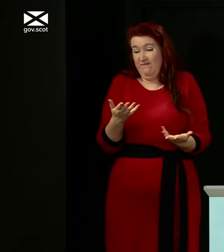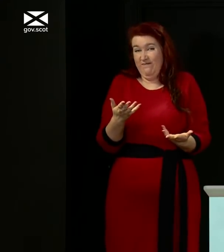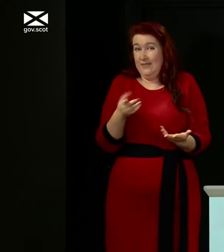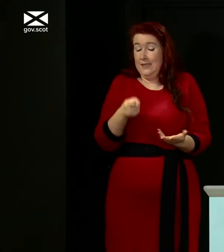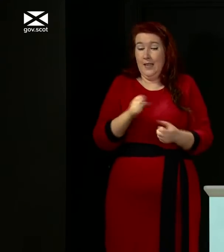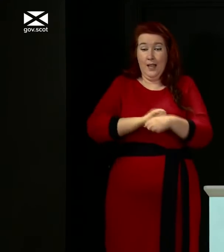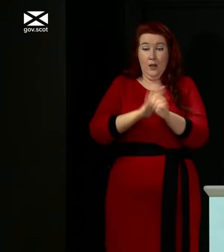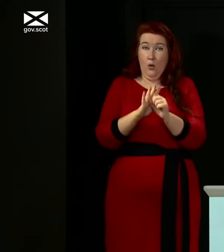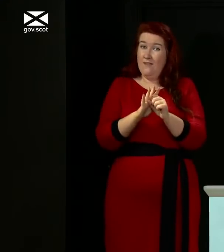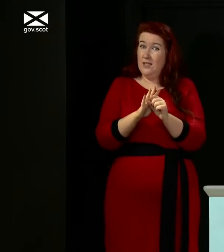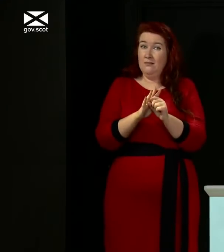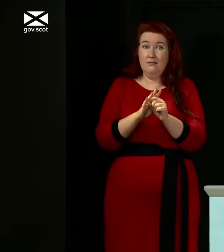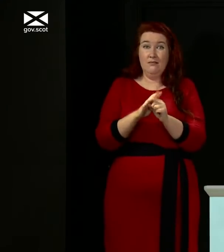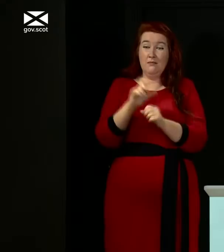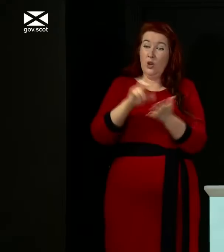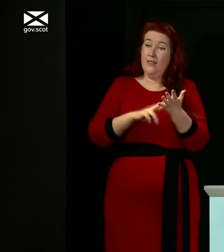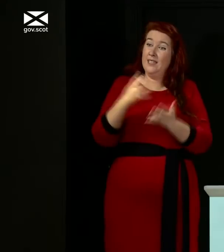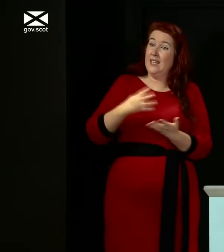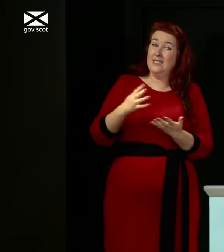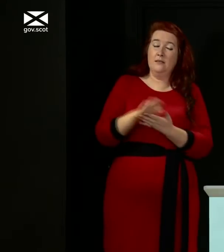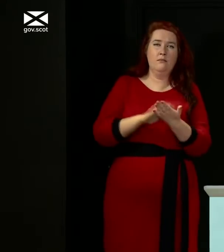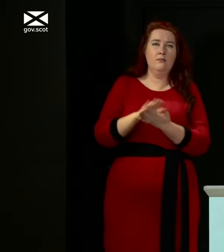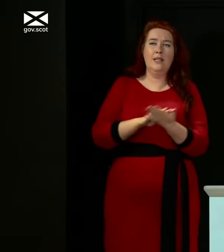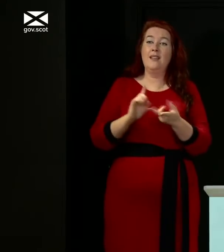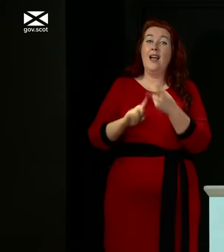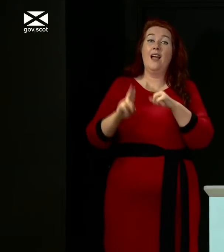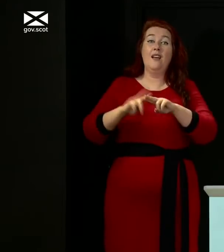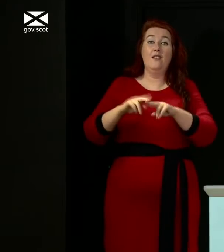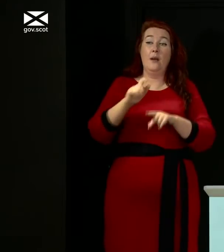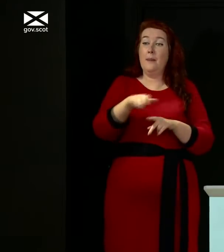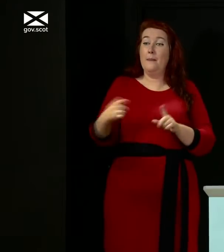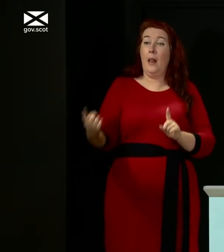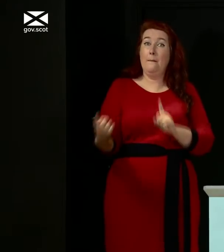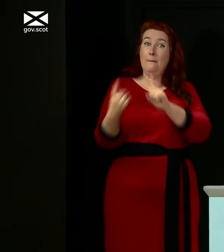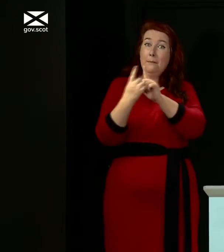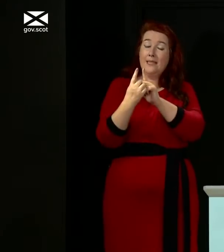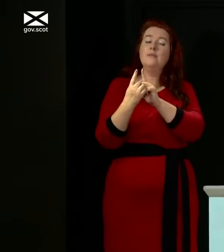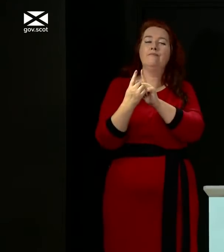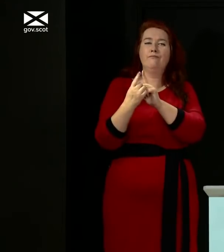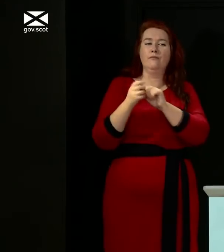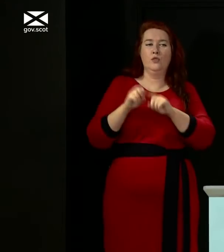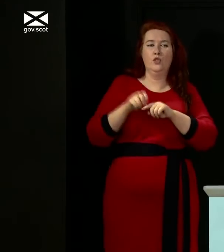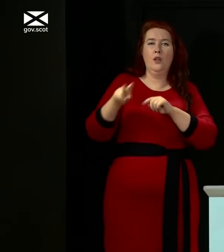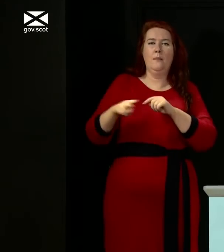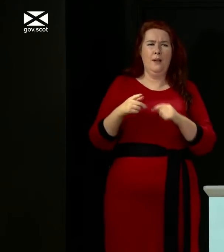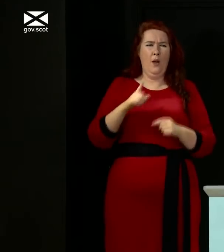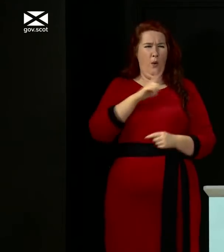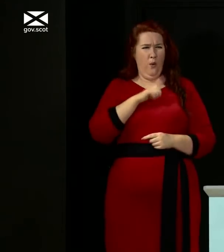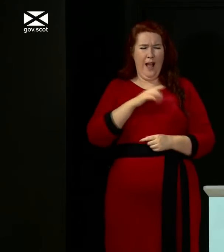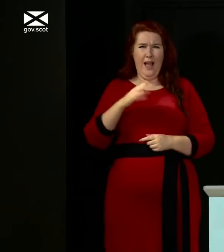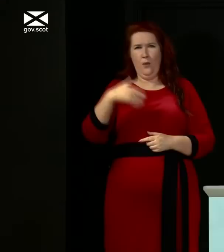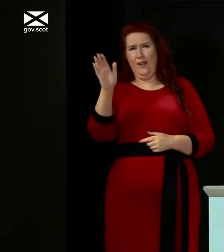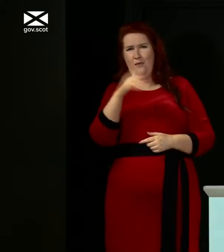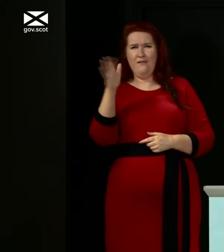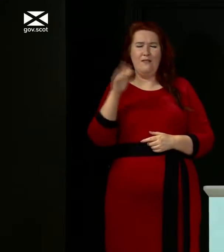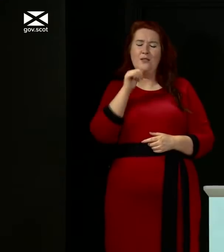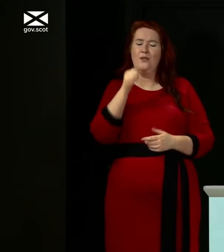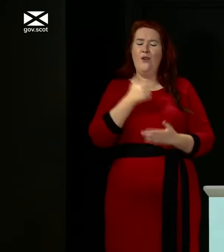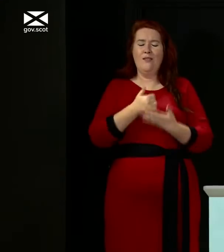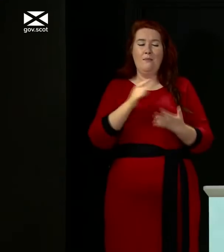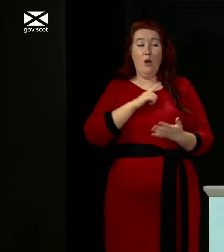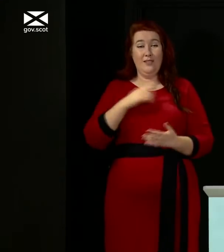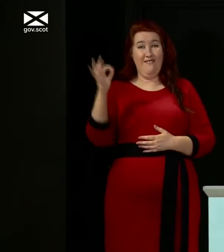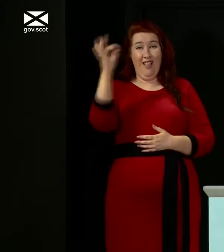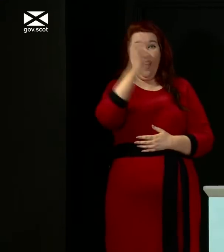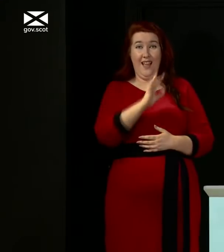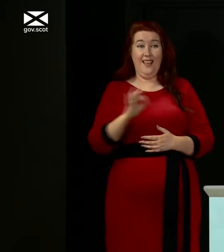a virus that will transmit if people come together, and if it's transmitting 70%, excuse me, I'm waving my hands about here, not in my normal way, but because there is